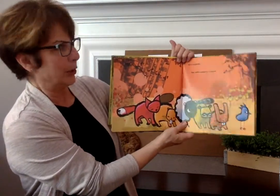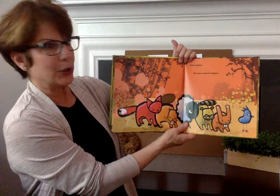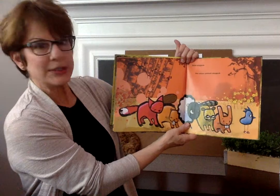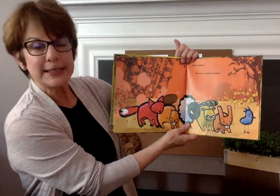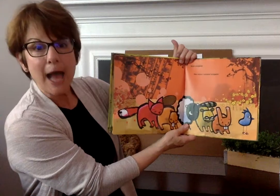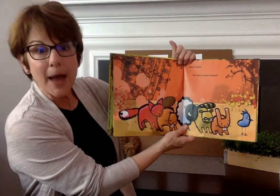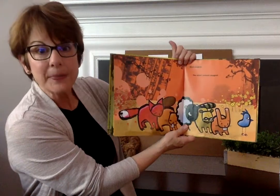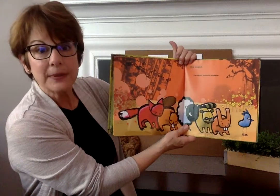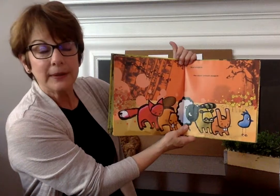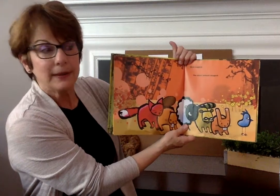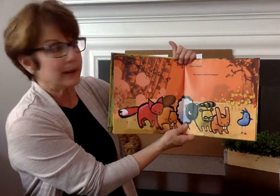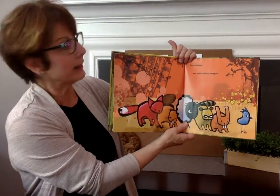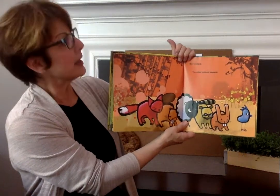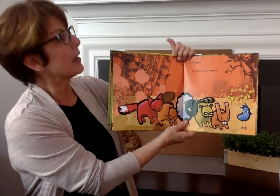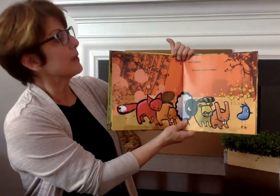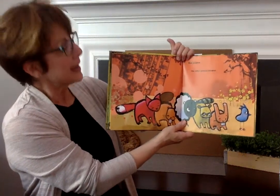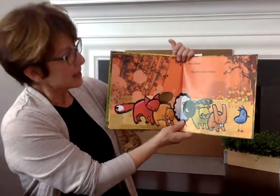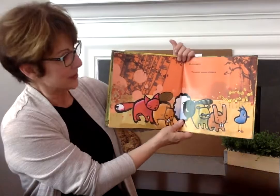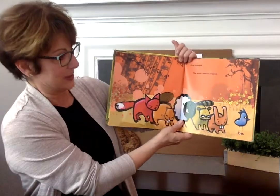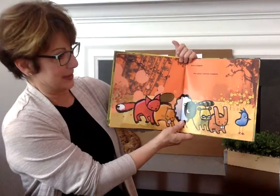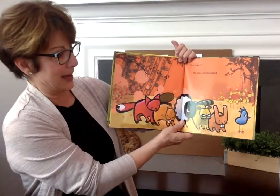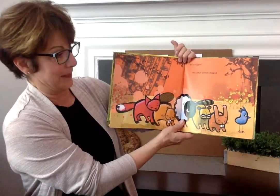Bird stopped, the other animals stopped.